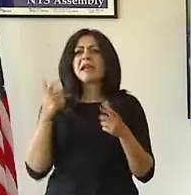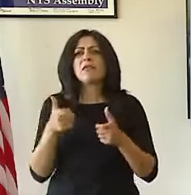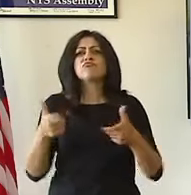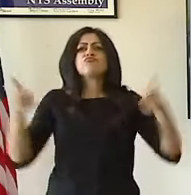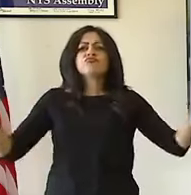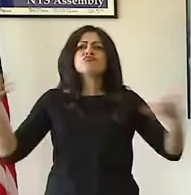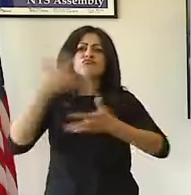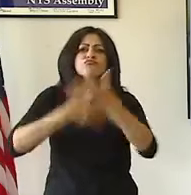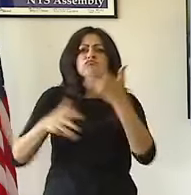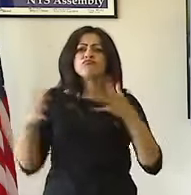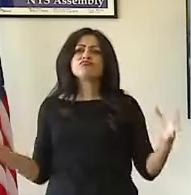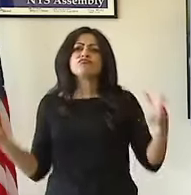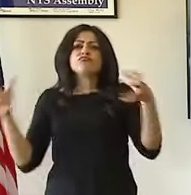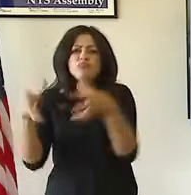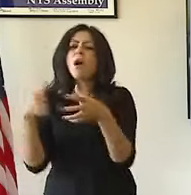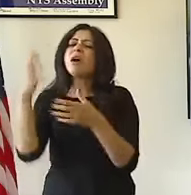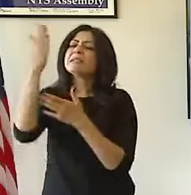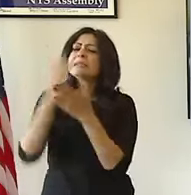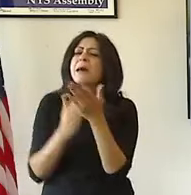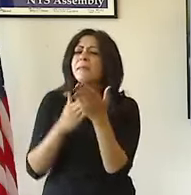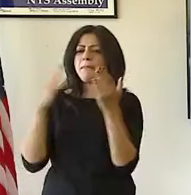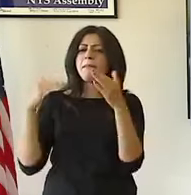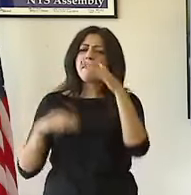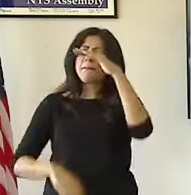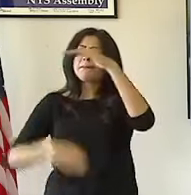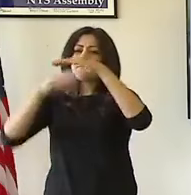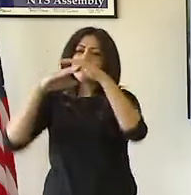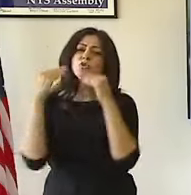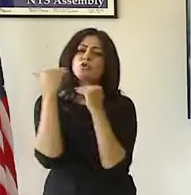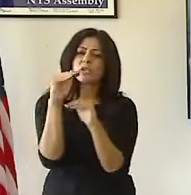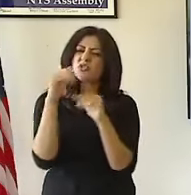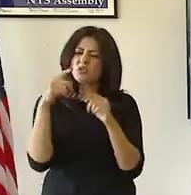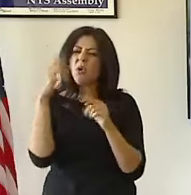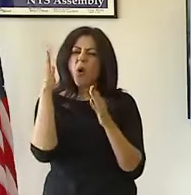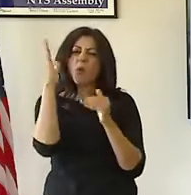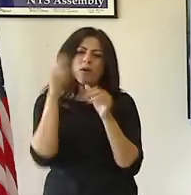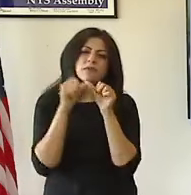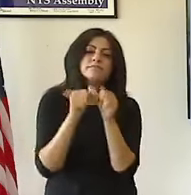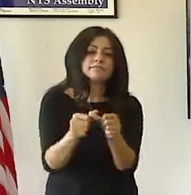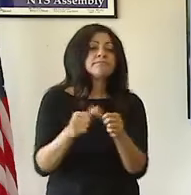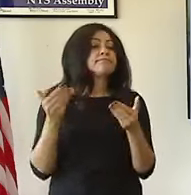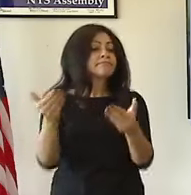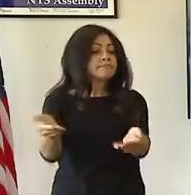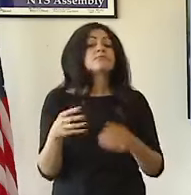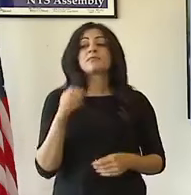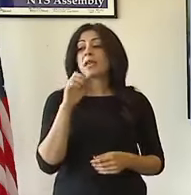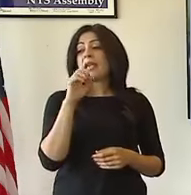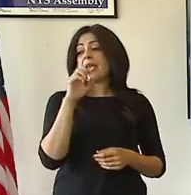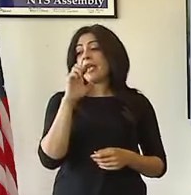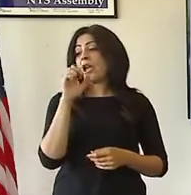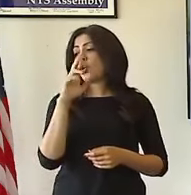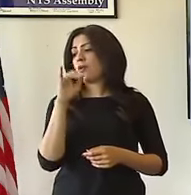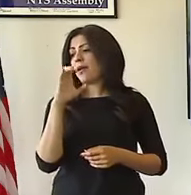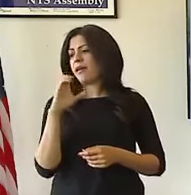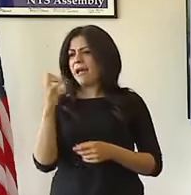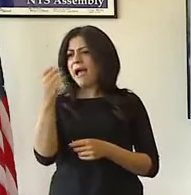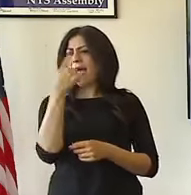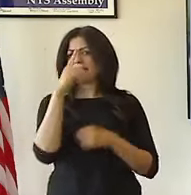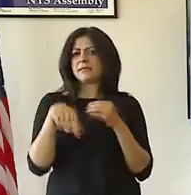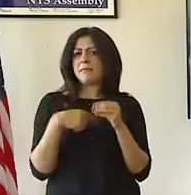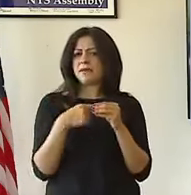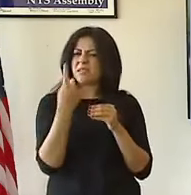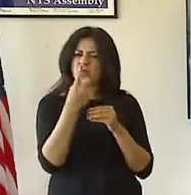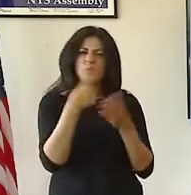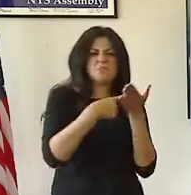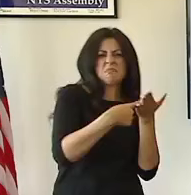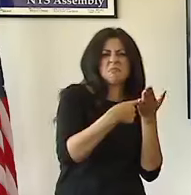some capacity restrictions, and we're hopeful that happens and gets going. Eric, you did ask, Eric and I spoke earlier today, if it is the same Eric, regarding